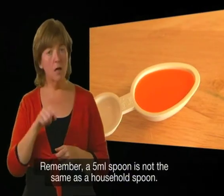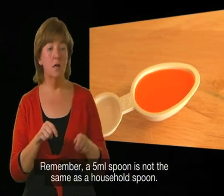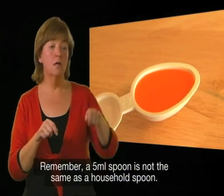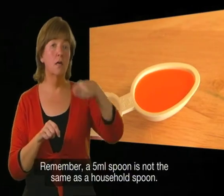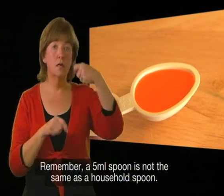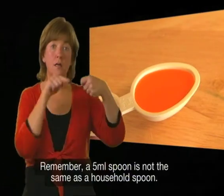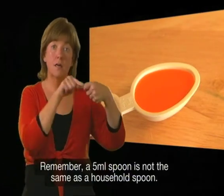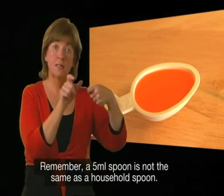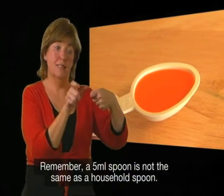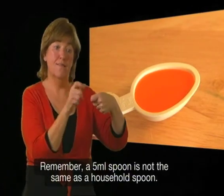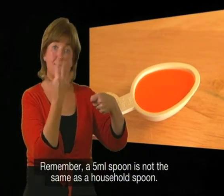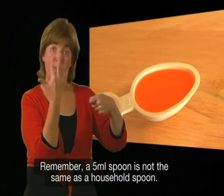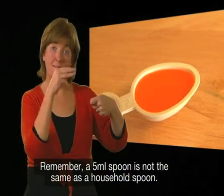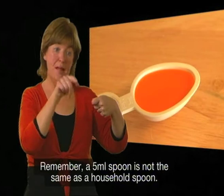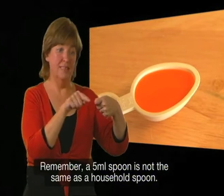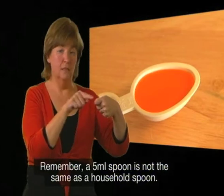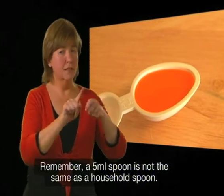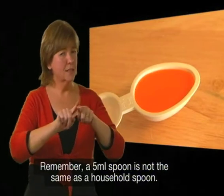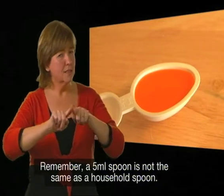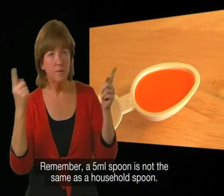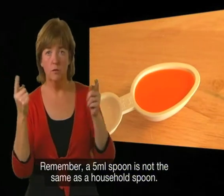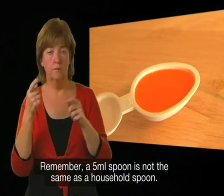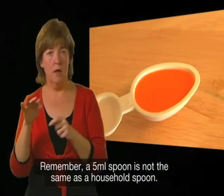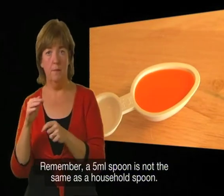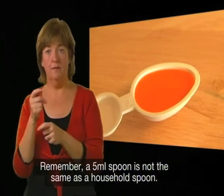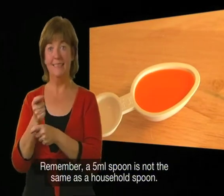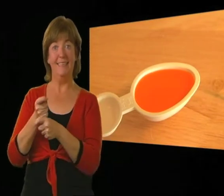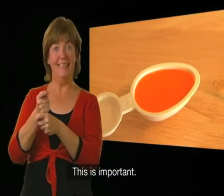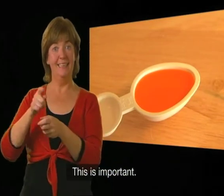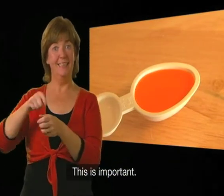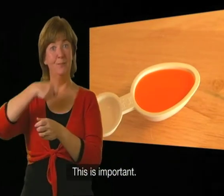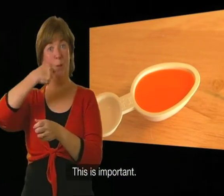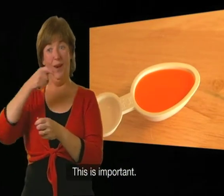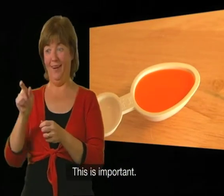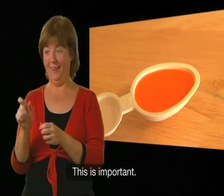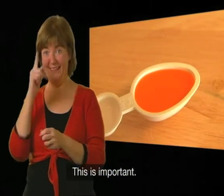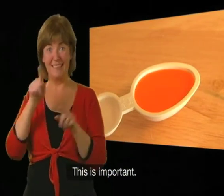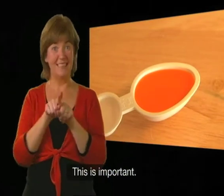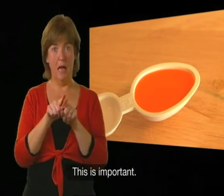Remember, a 5 mm spoon is not the same as a household spoon. This is important.